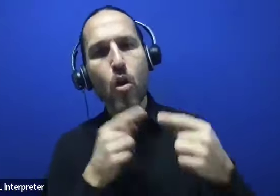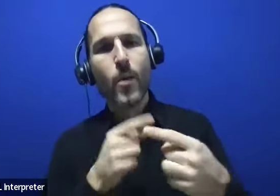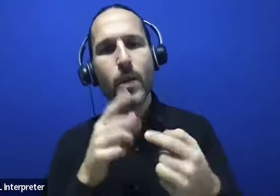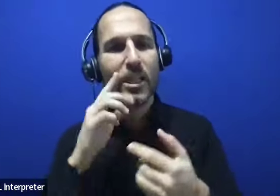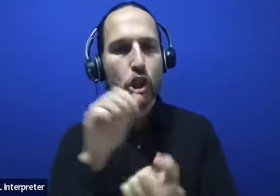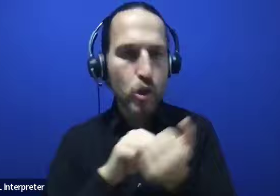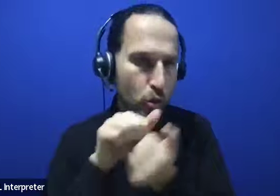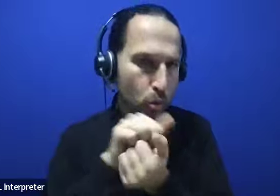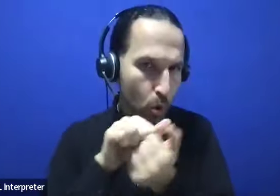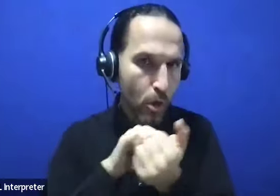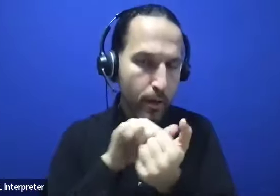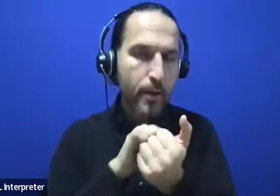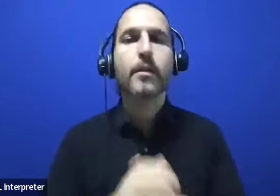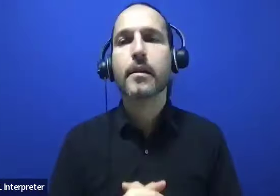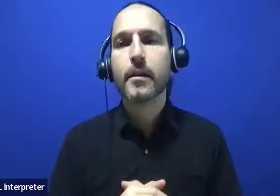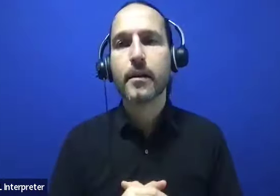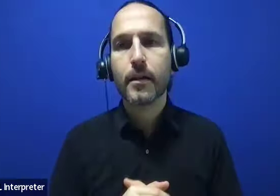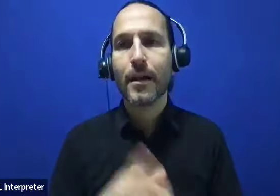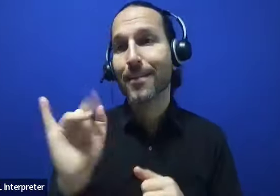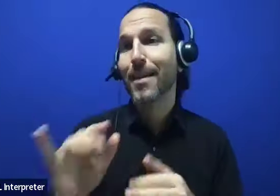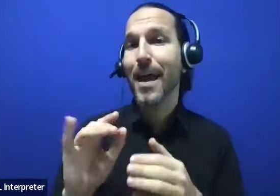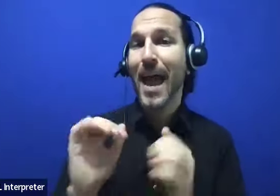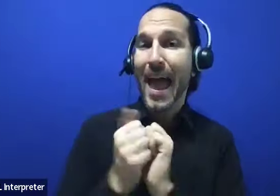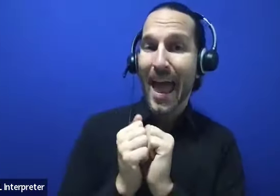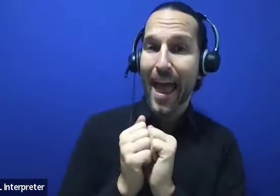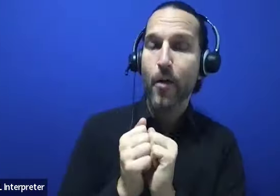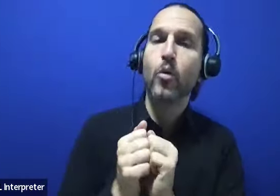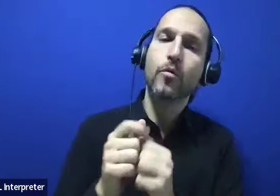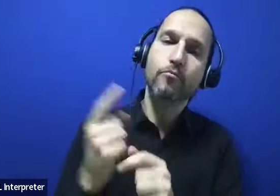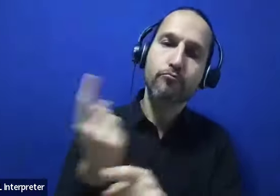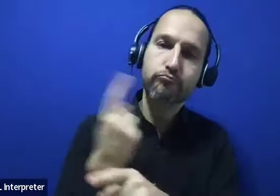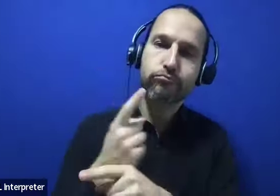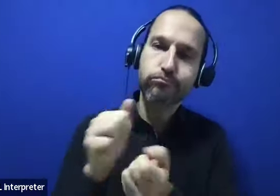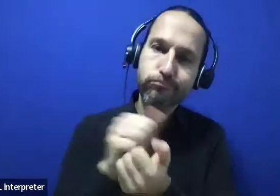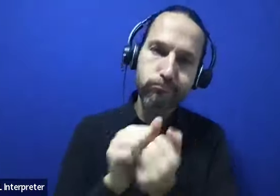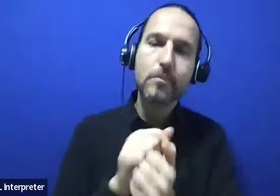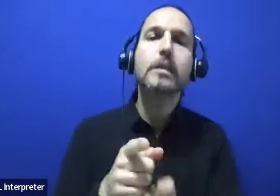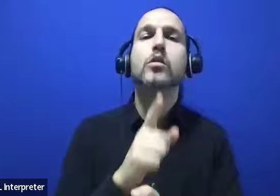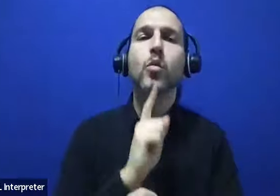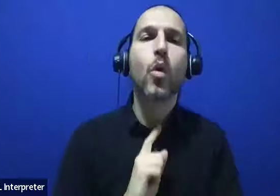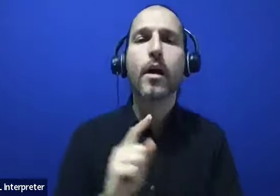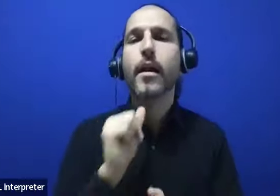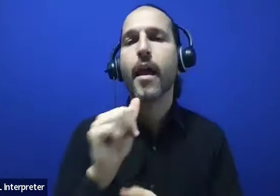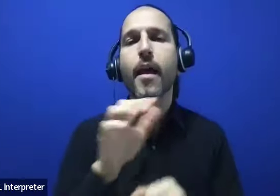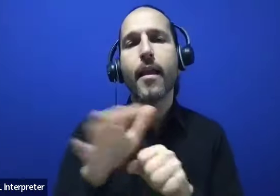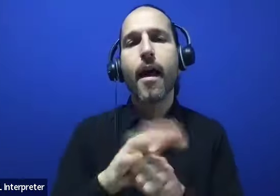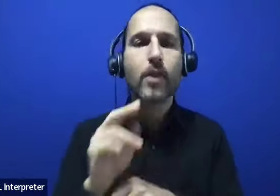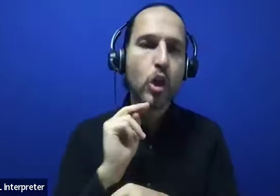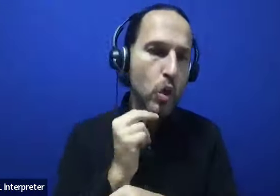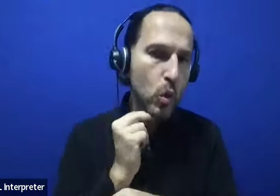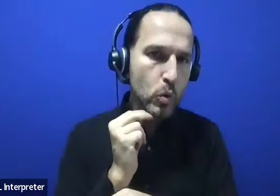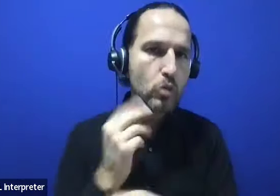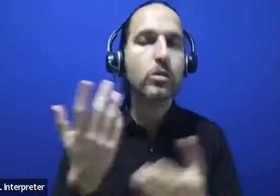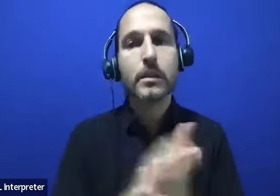chewing, and certainly coordinating chewing and swallowing, and don't get enough nutrition through